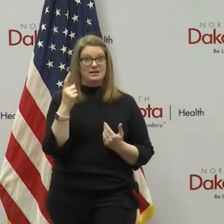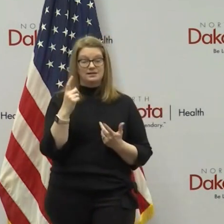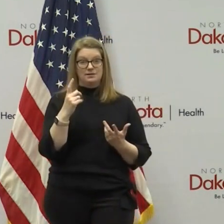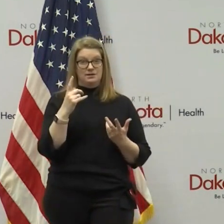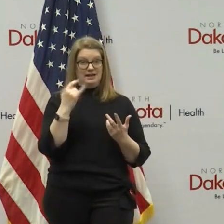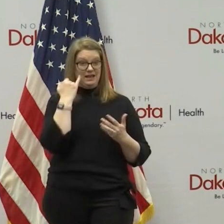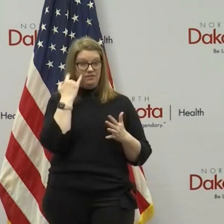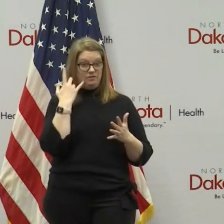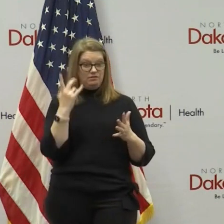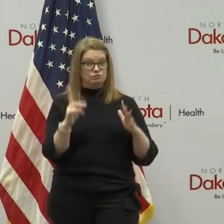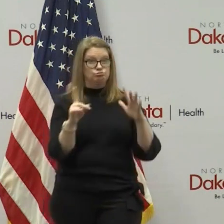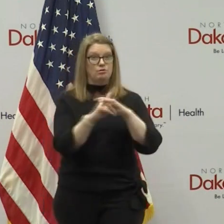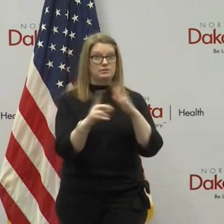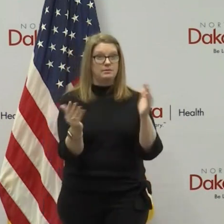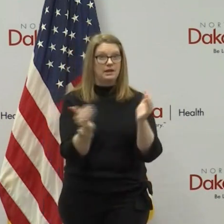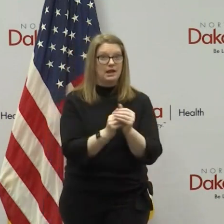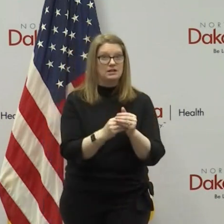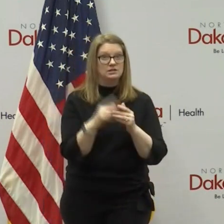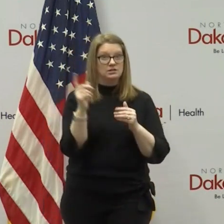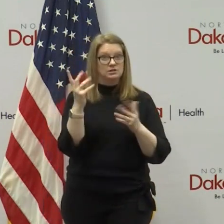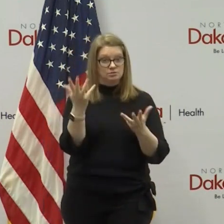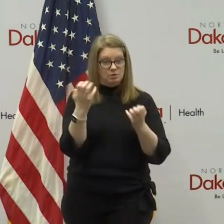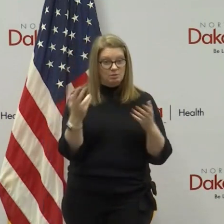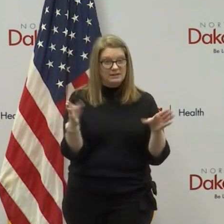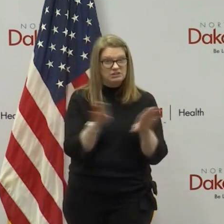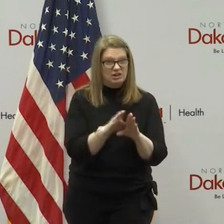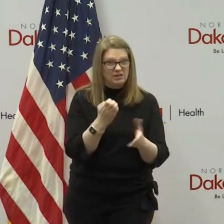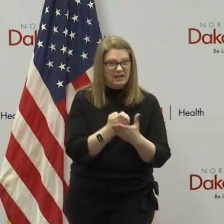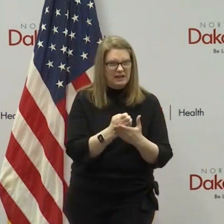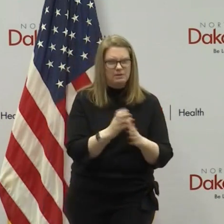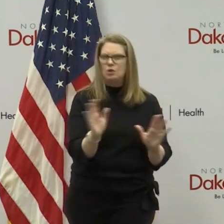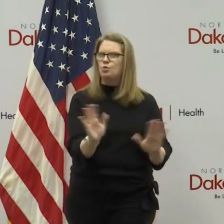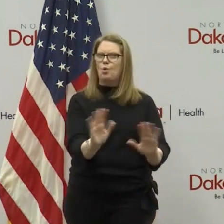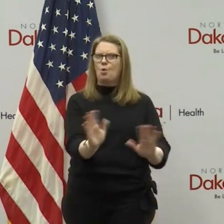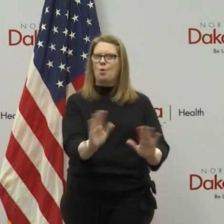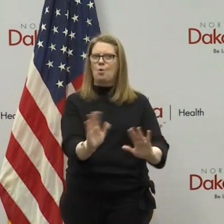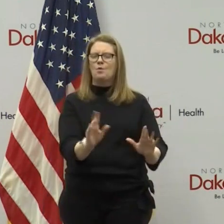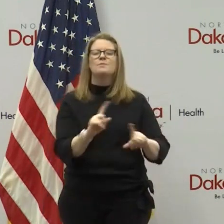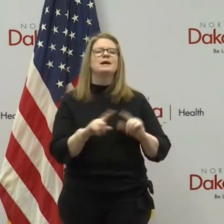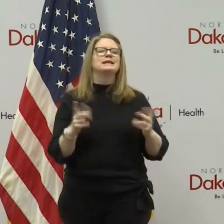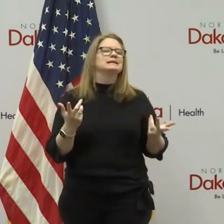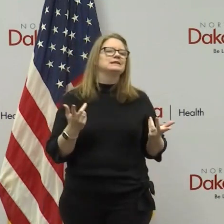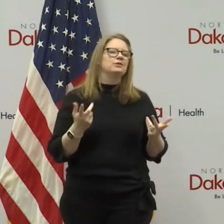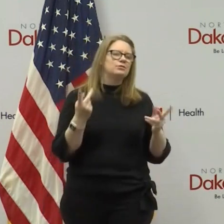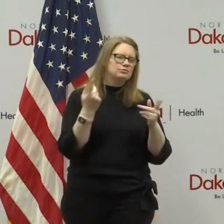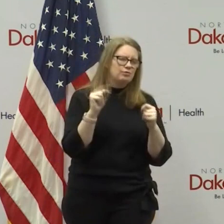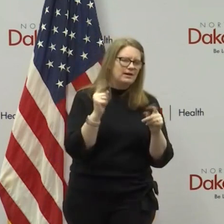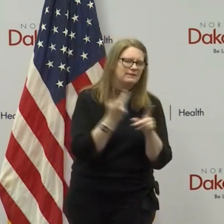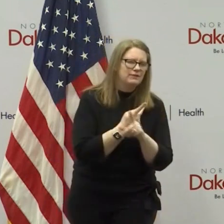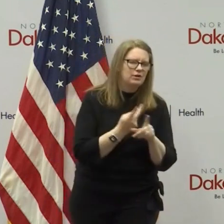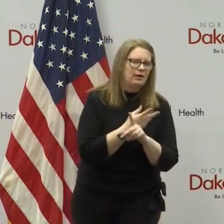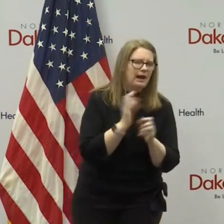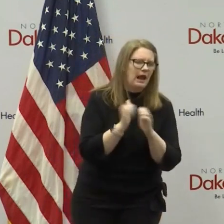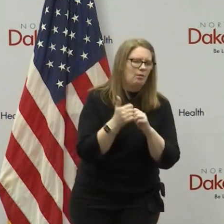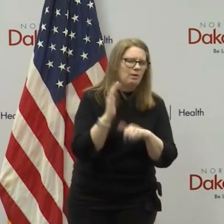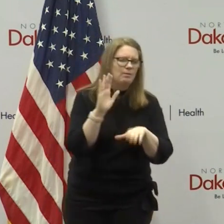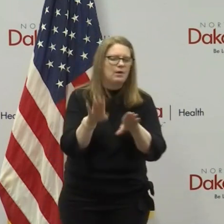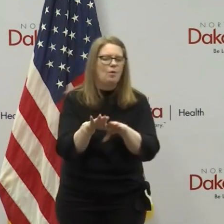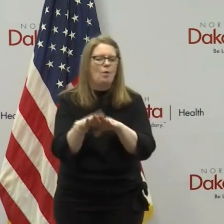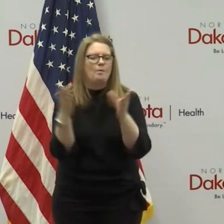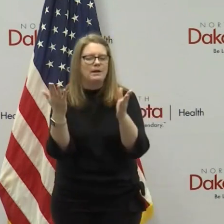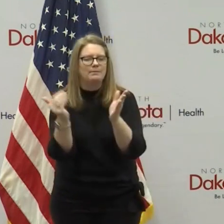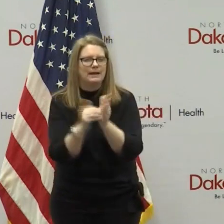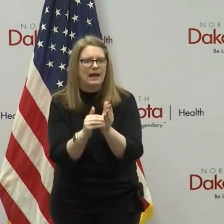And so then how do you think about how do you think about those new standard operating procedures in all of our businesses and all of our